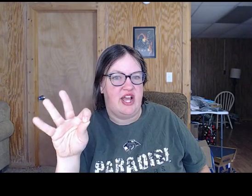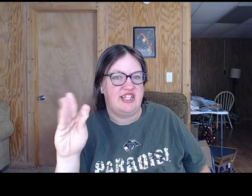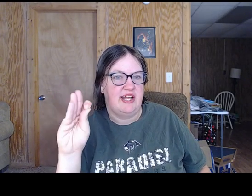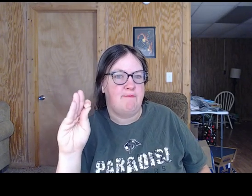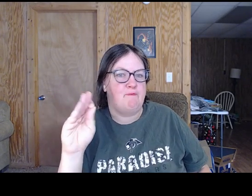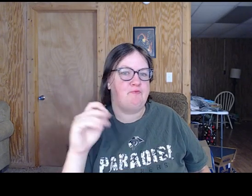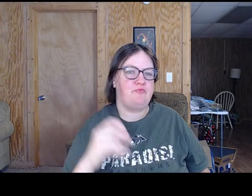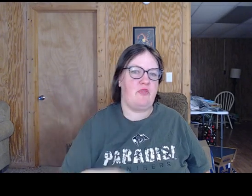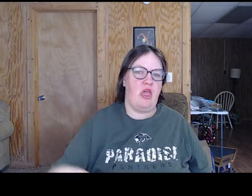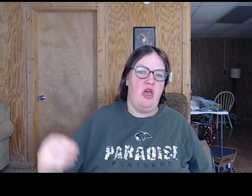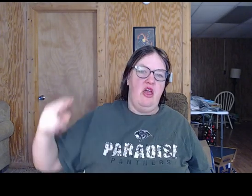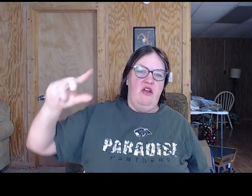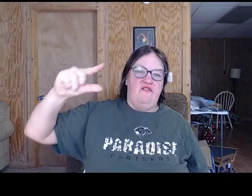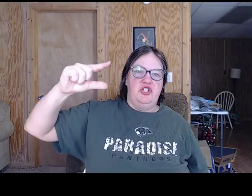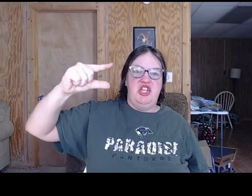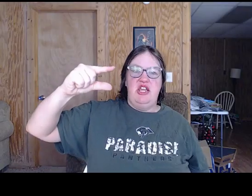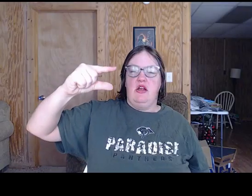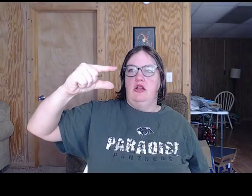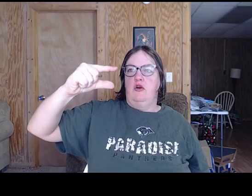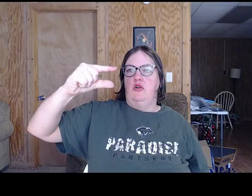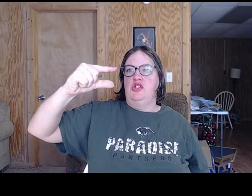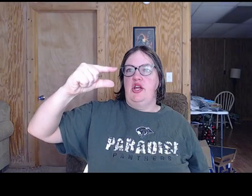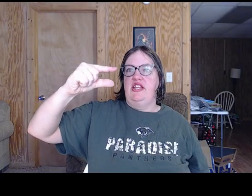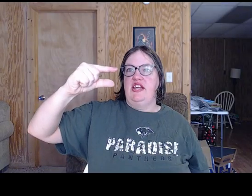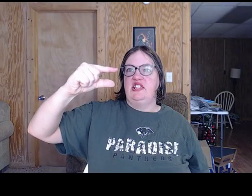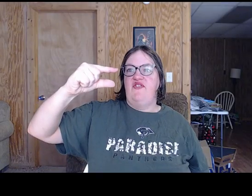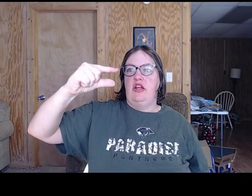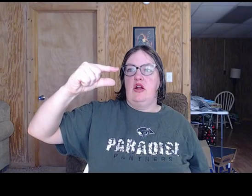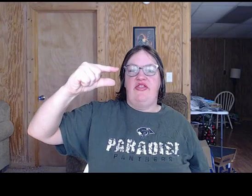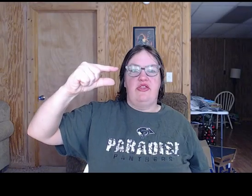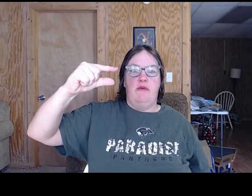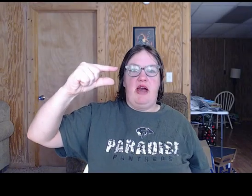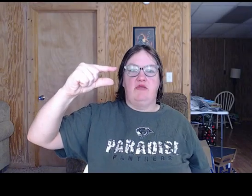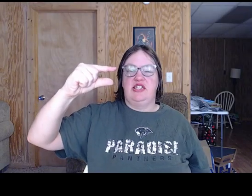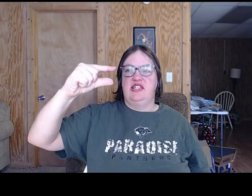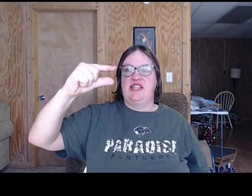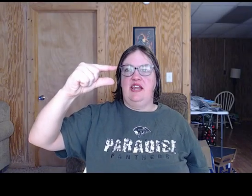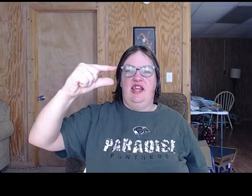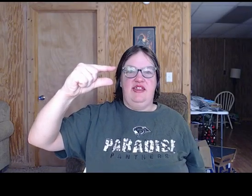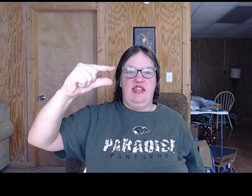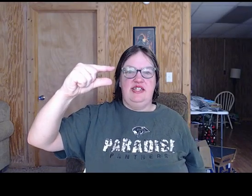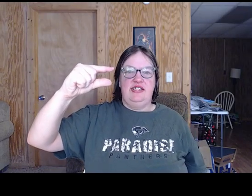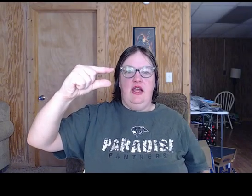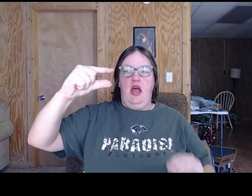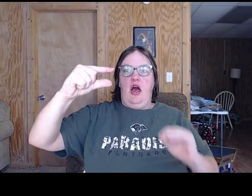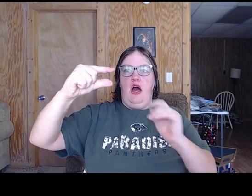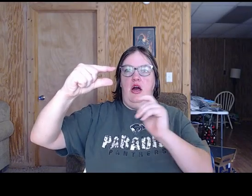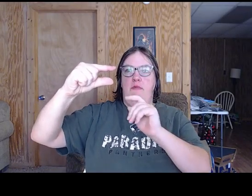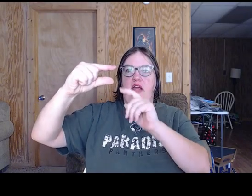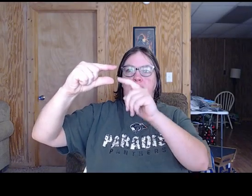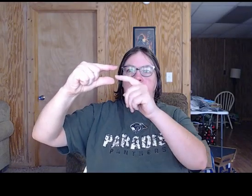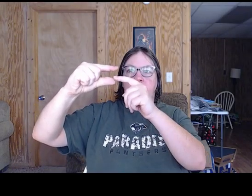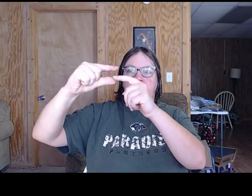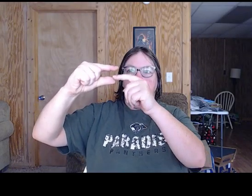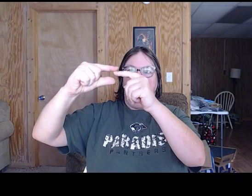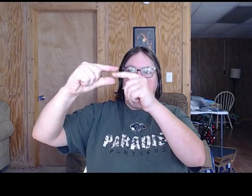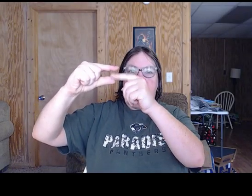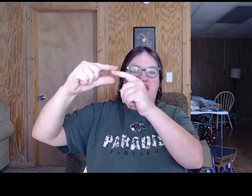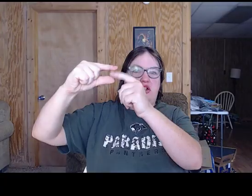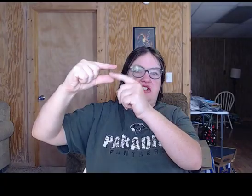sign. For G, you're going to hold your index finger and thumb out to the side like this, and you got to make sure there's some